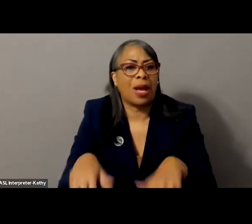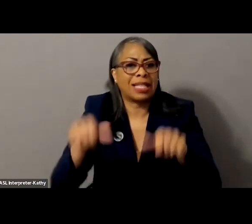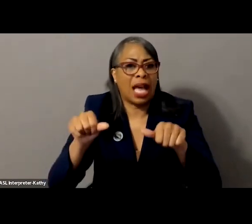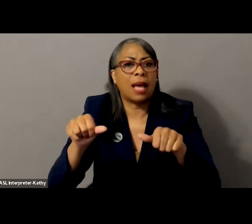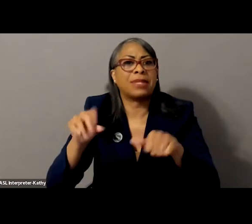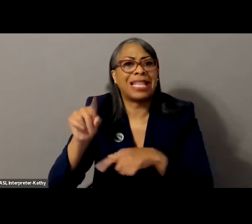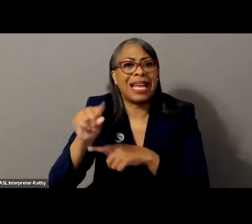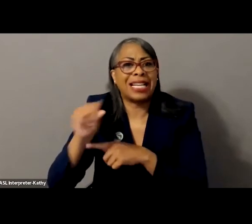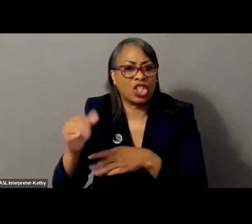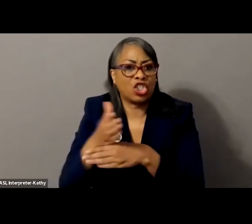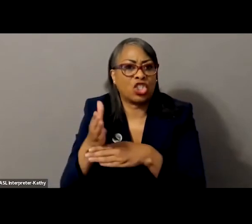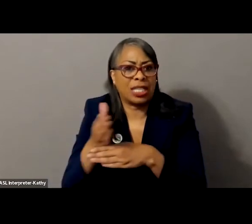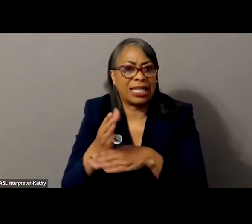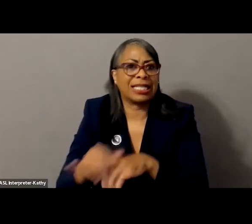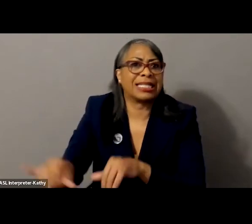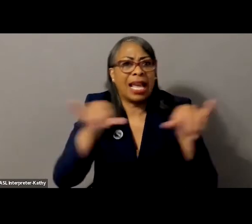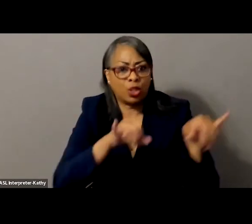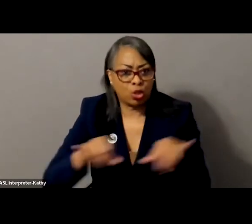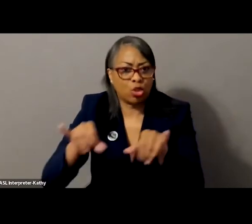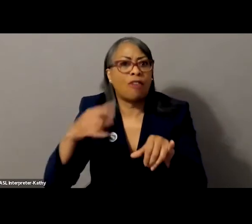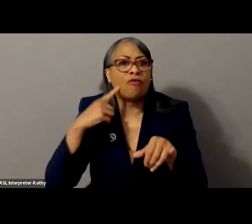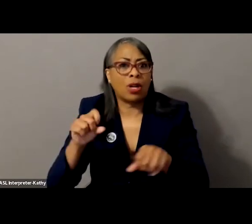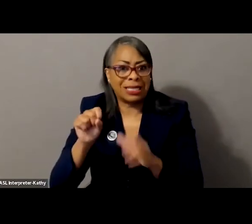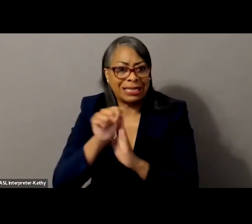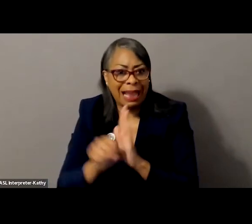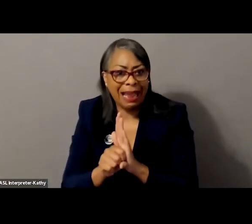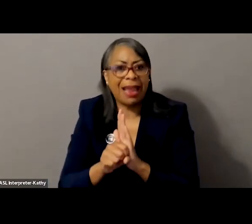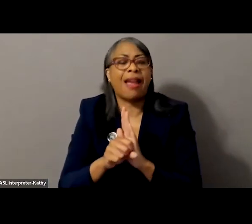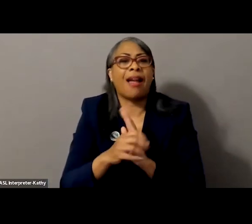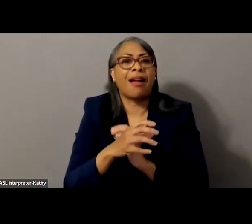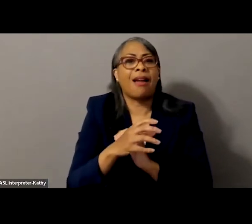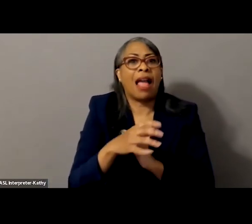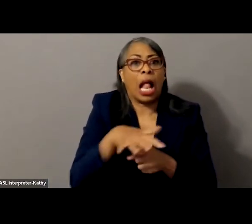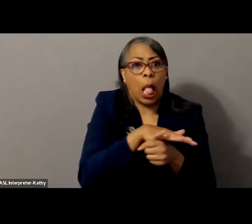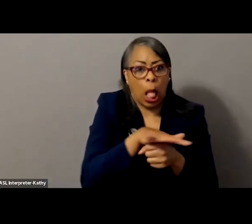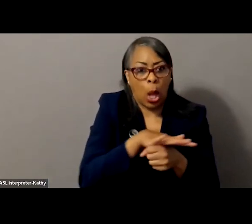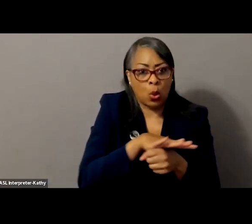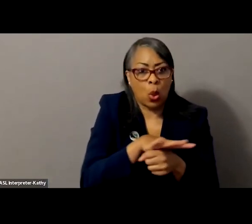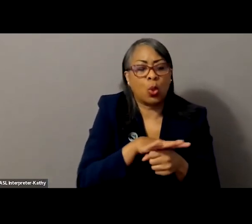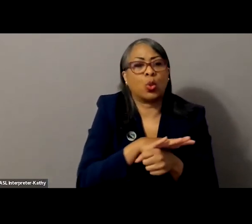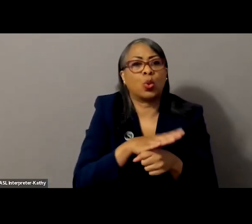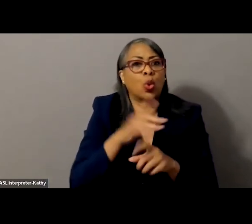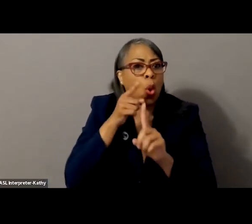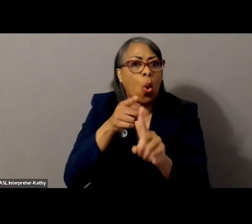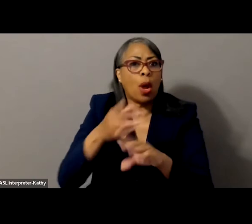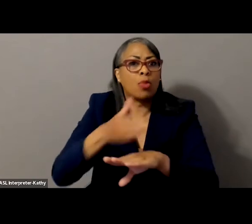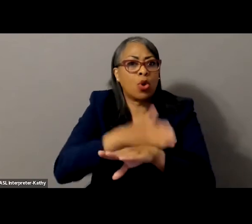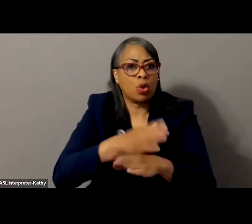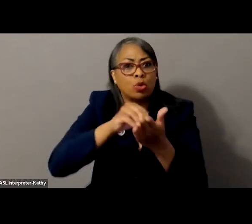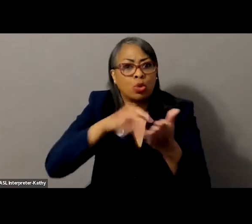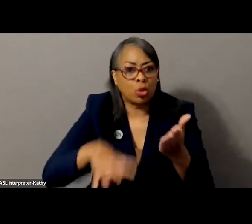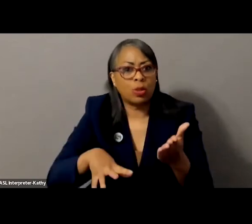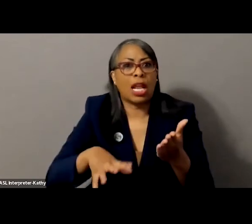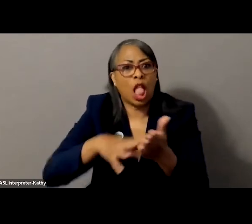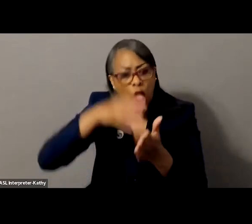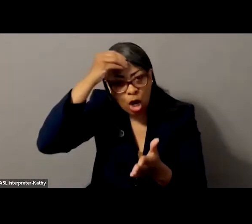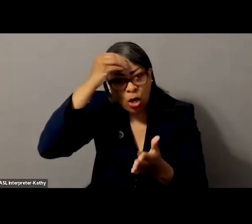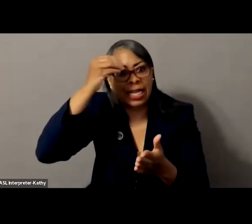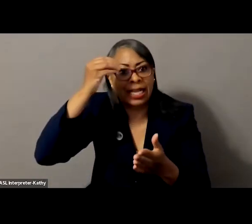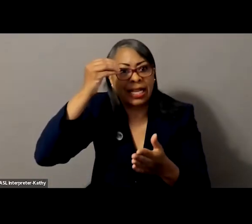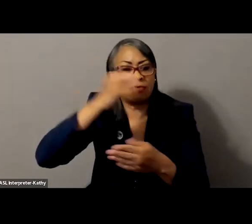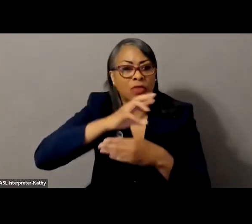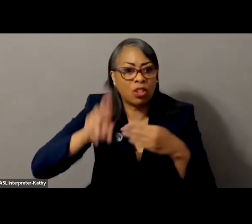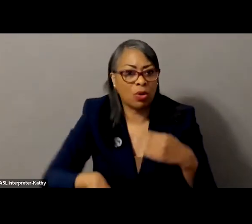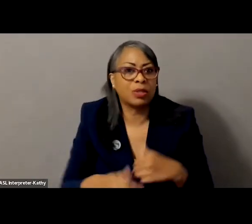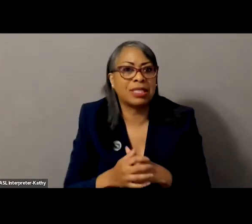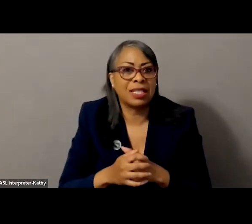and actionable information to state and local LEAs to improve student learning outcomes. And so while I think the statewide longitudinal data system